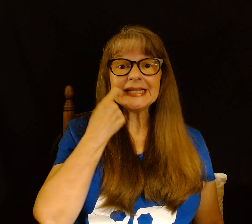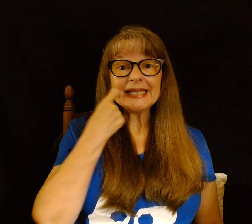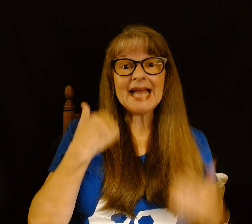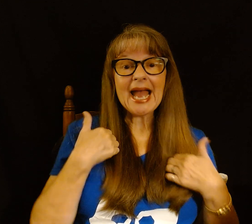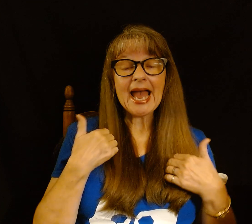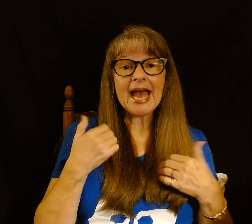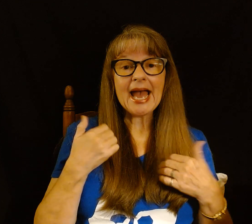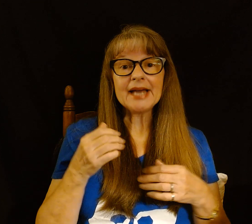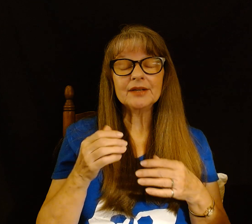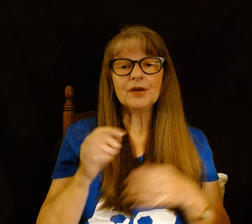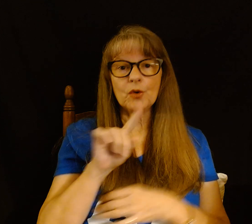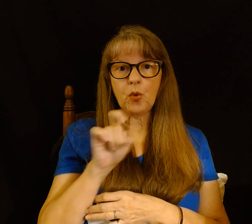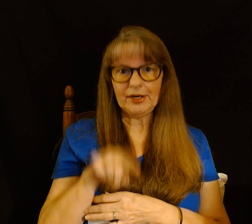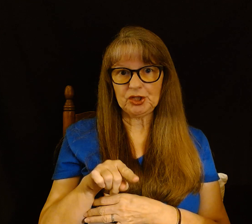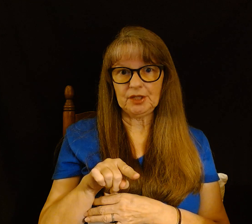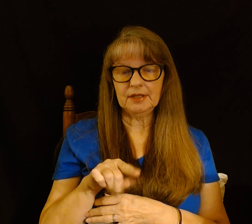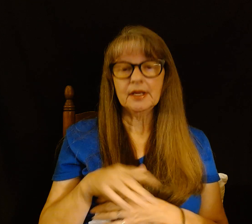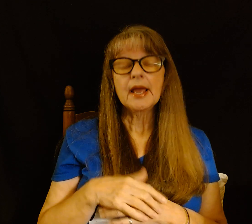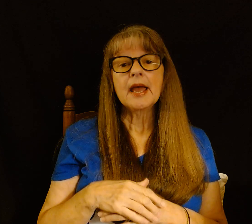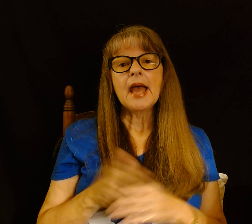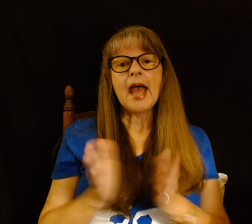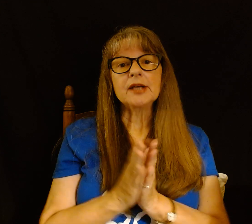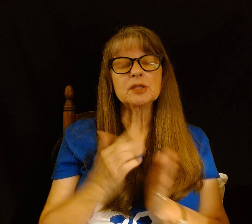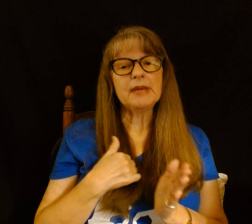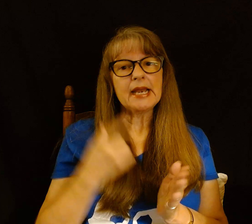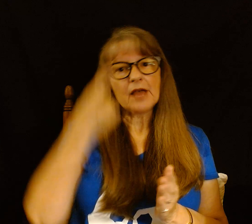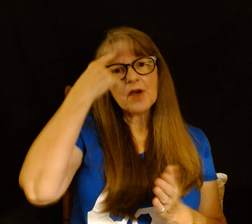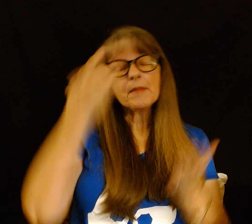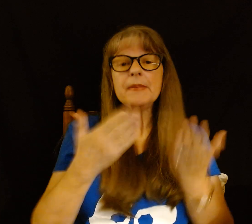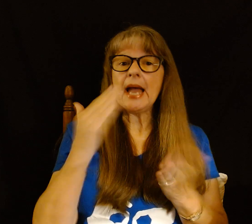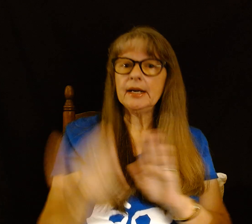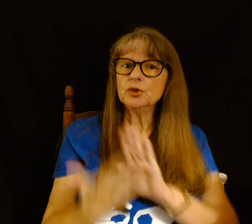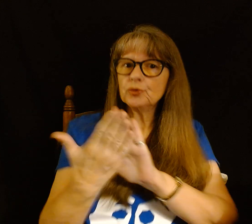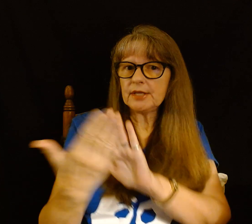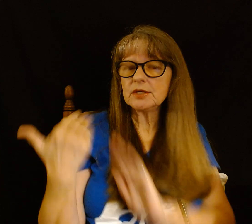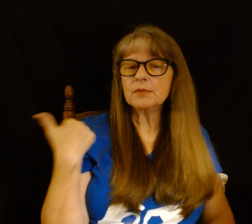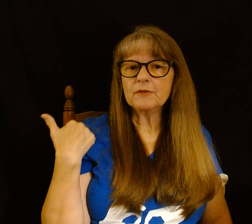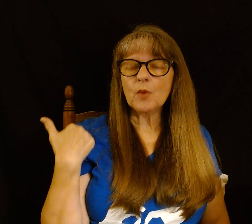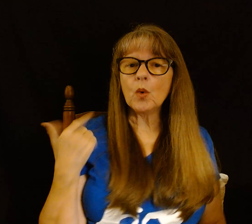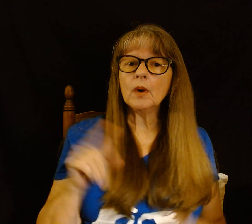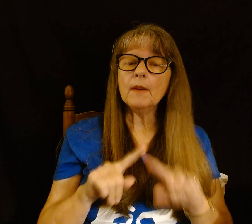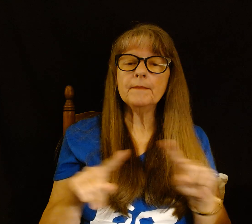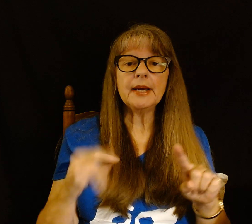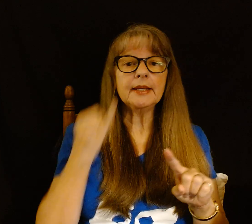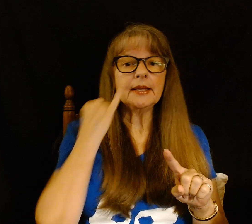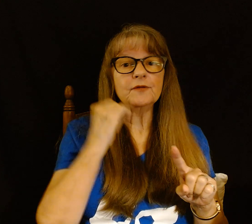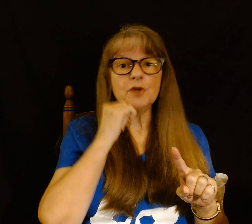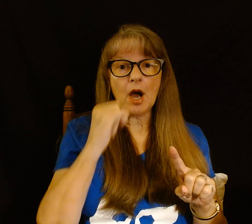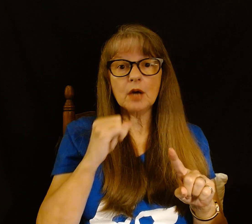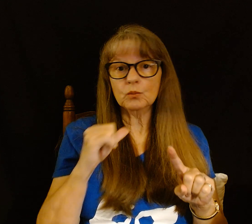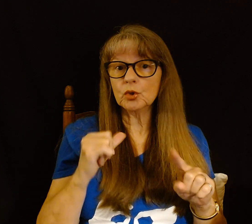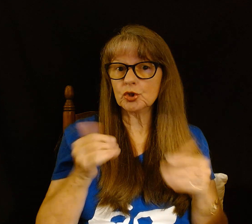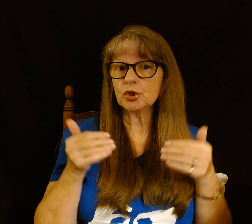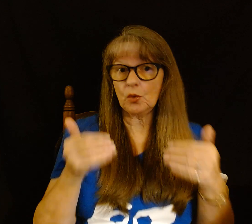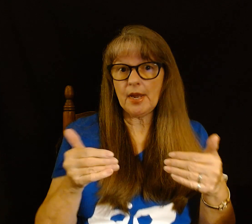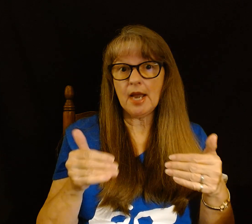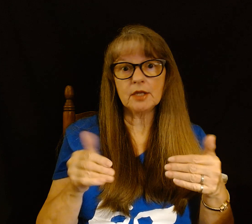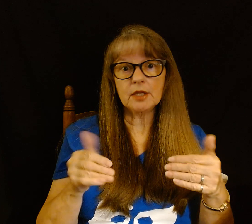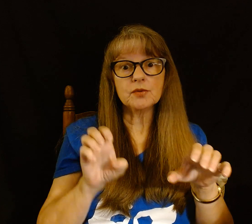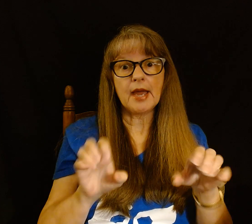Recently I had a question asked me, and I thought maybe I had addressed it before, but if not, we'll just go ahead and do that